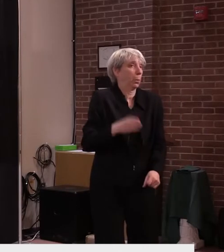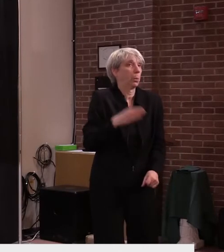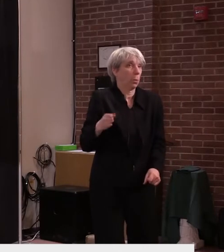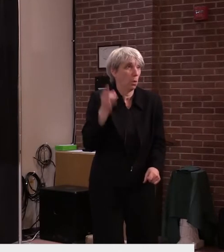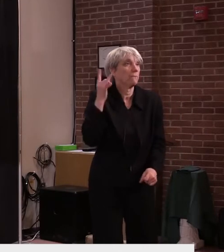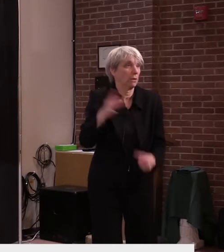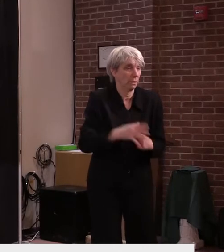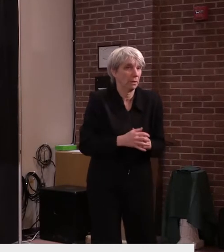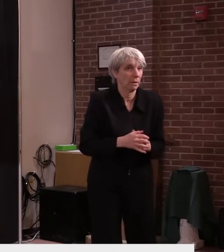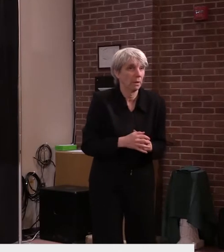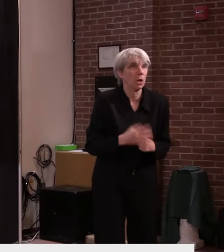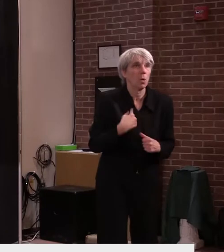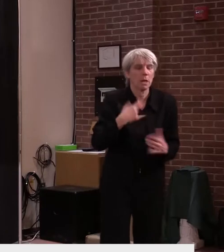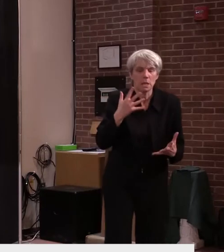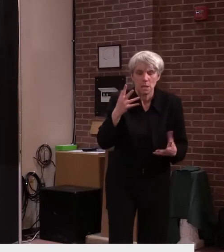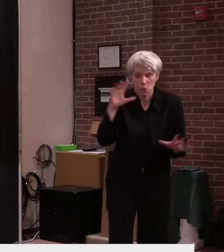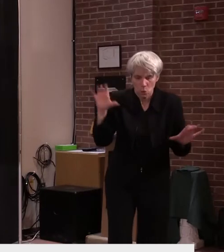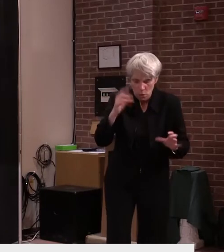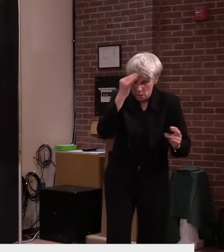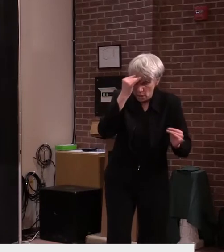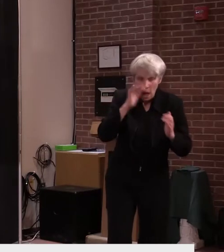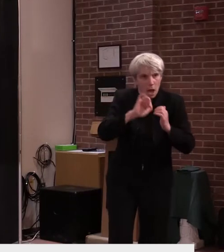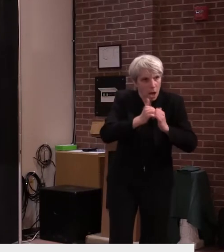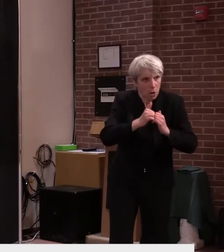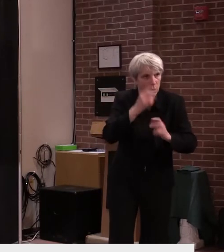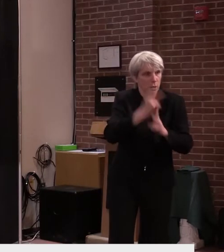keep people safe, and it was the right thing to do.